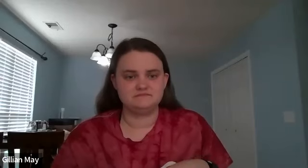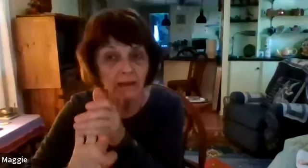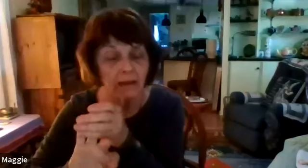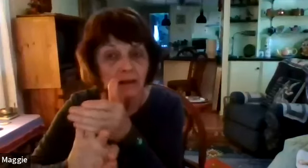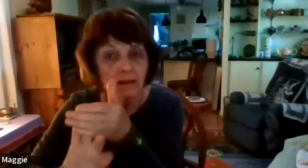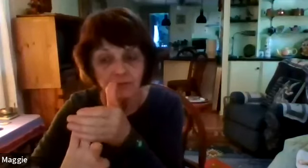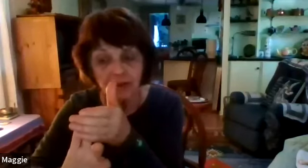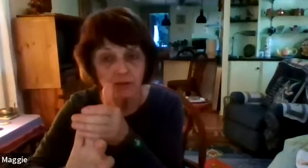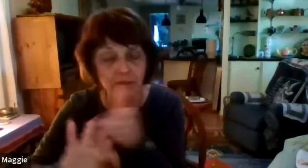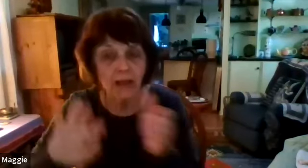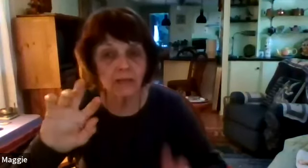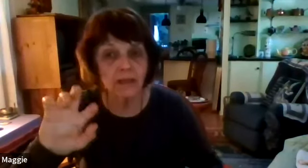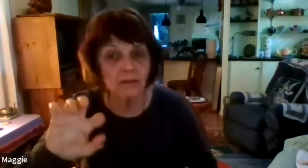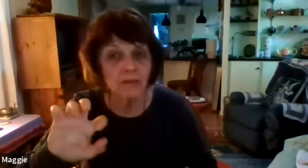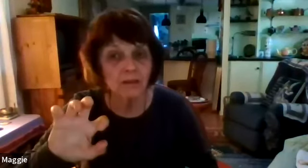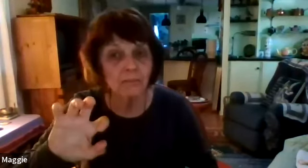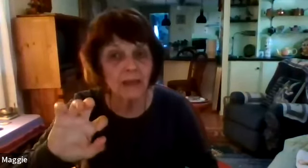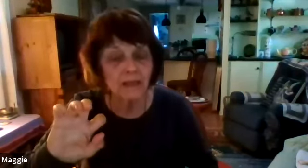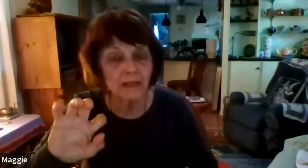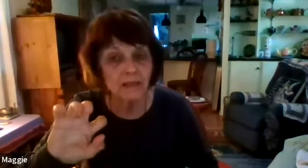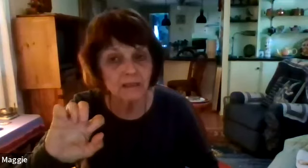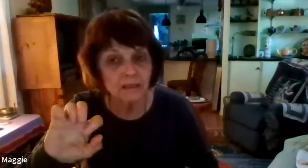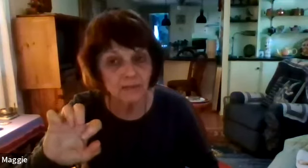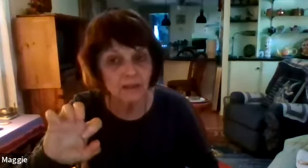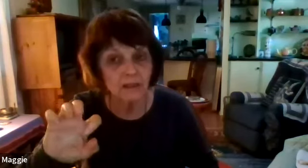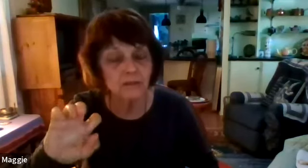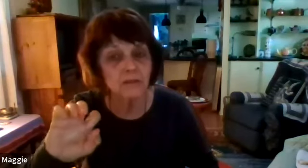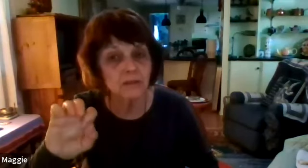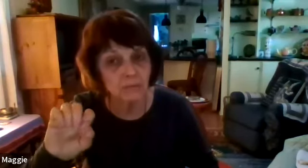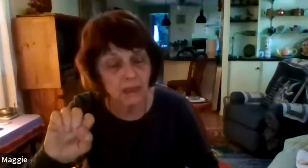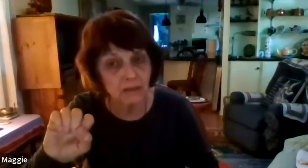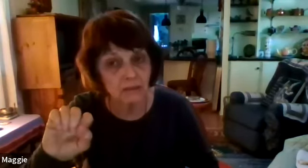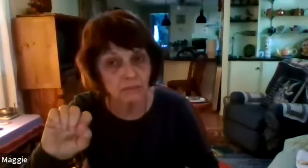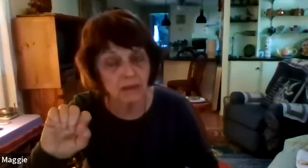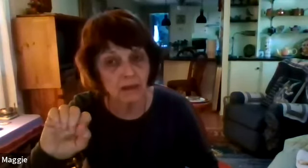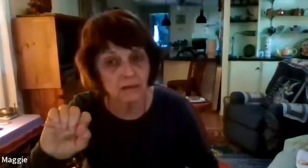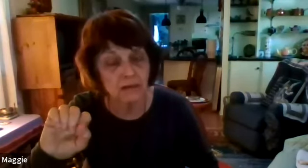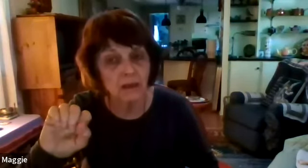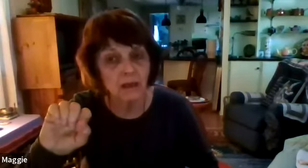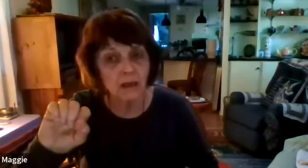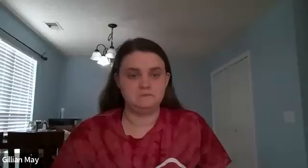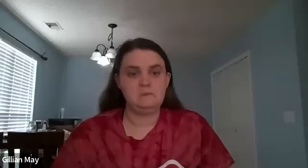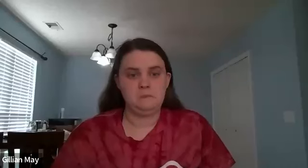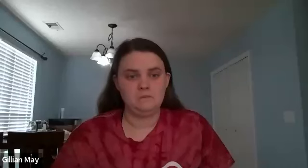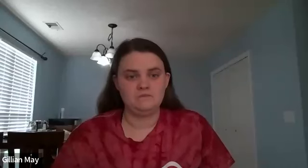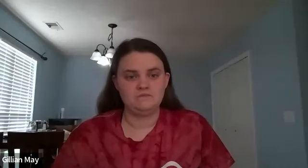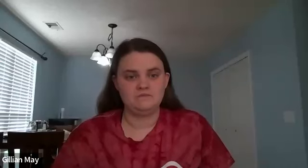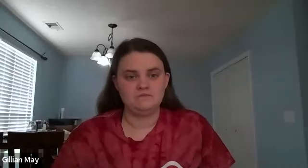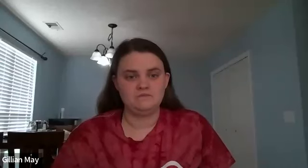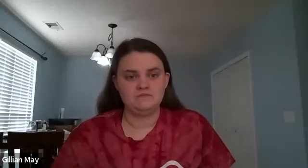my fingers out here that are making it difficult to make some signs. And I wondered if it would be